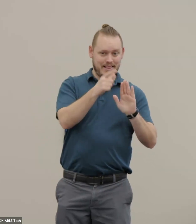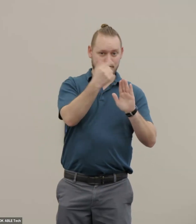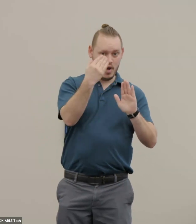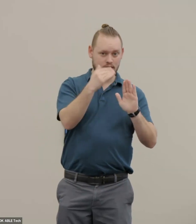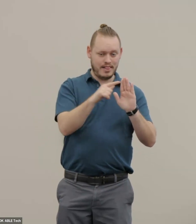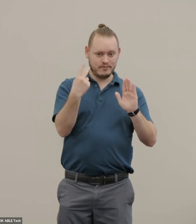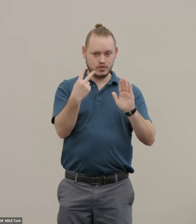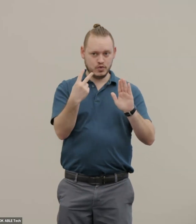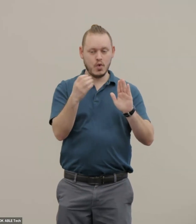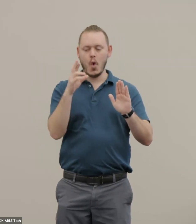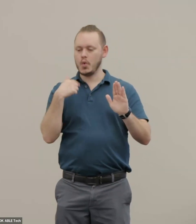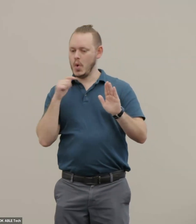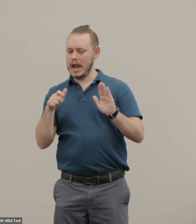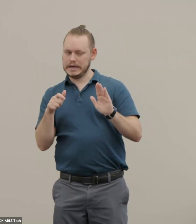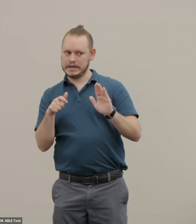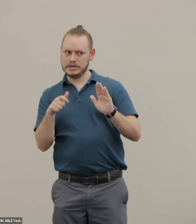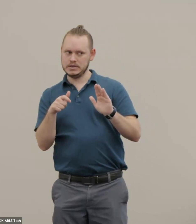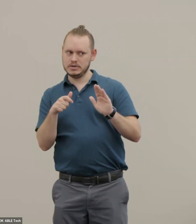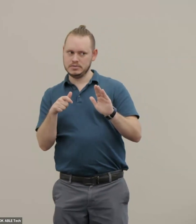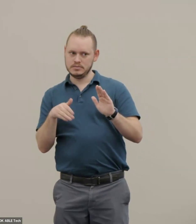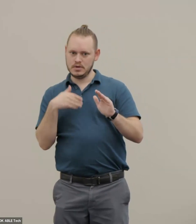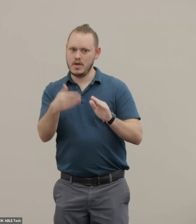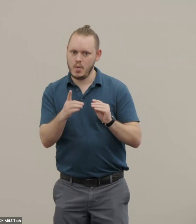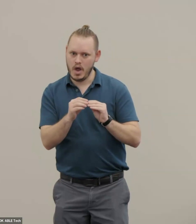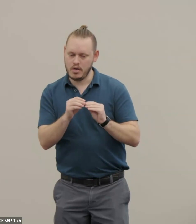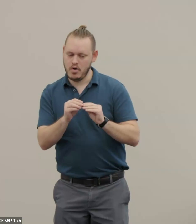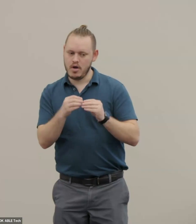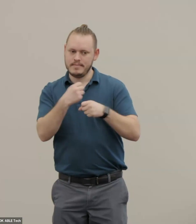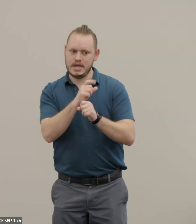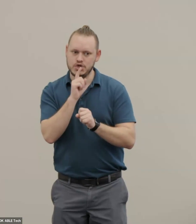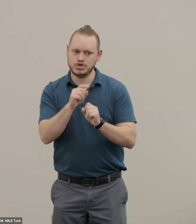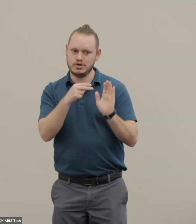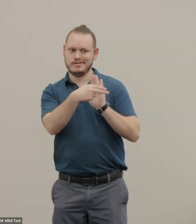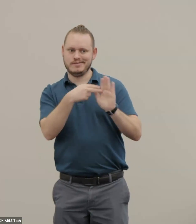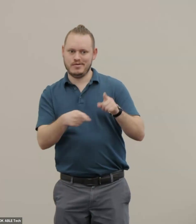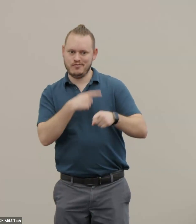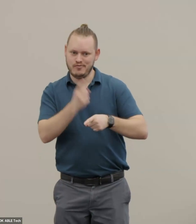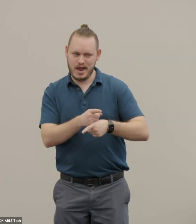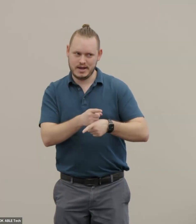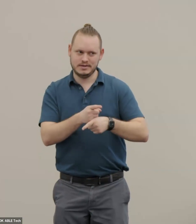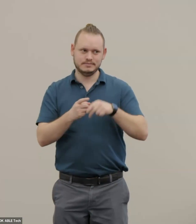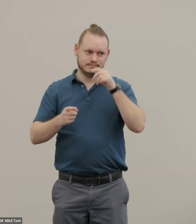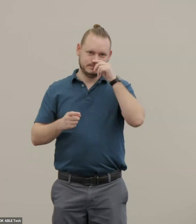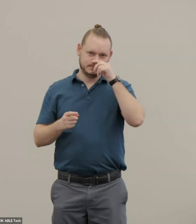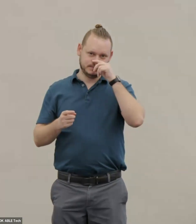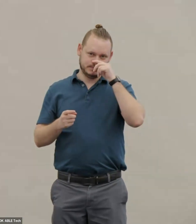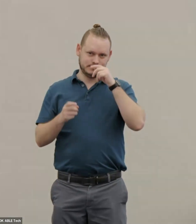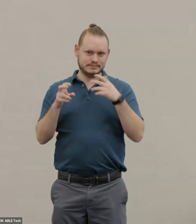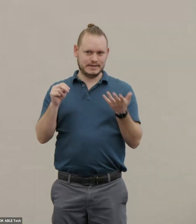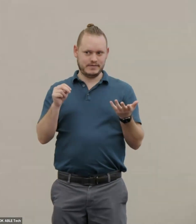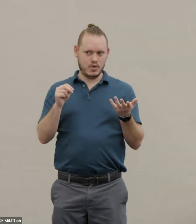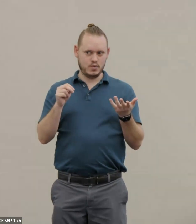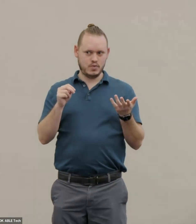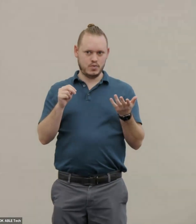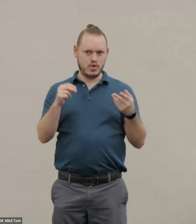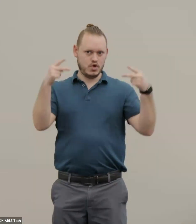need to go like an extra Yeah. step to make sure that it's tagged, even though, you know, it's